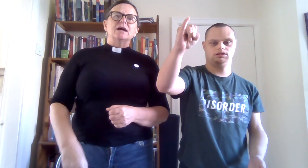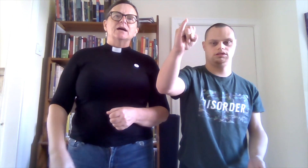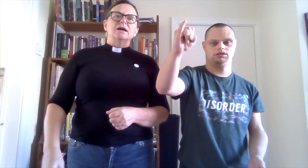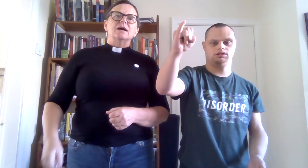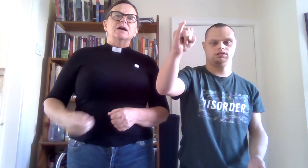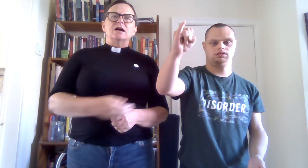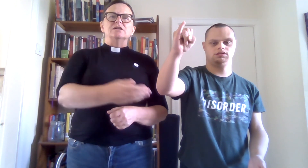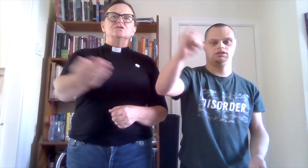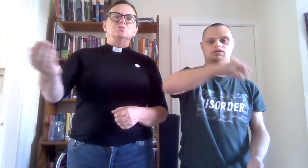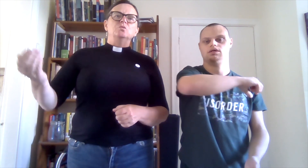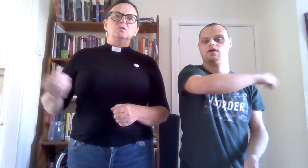As